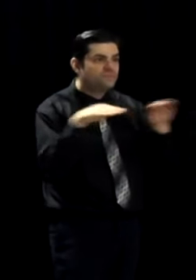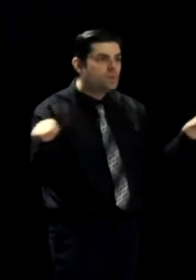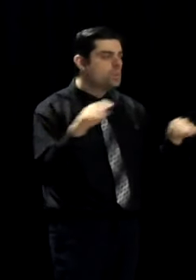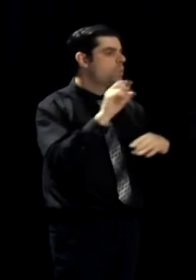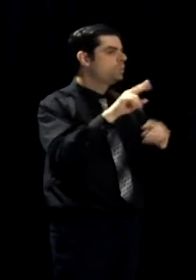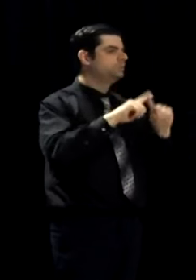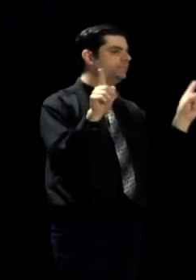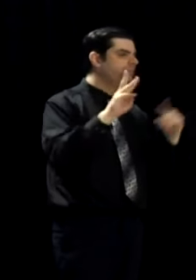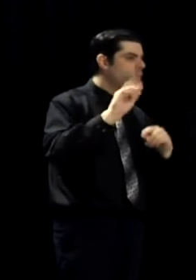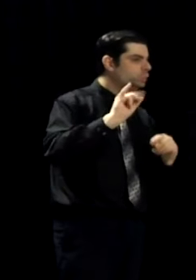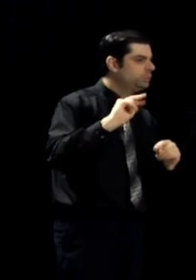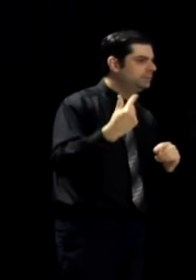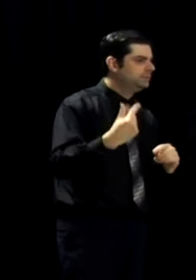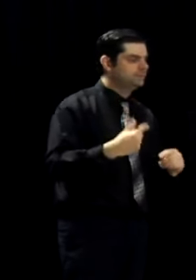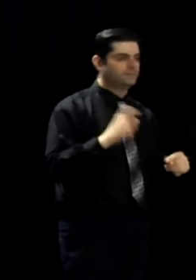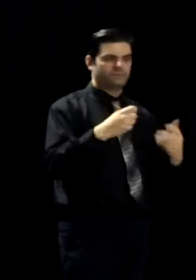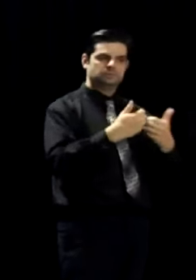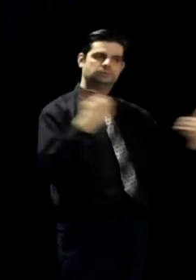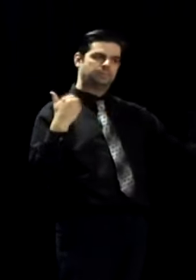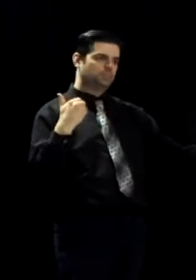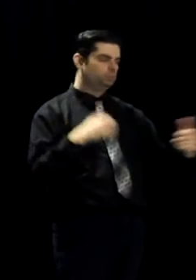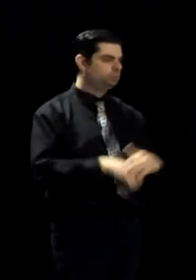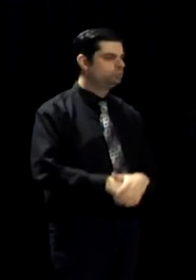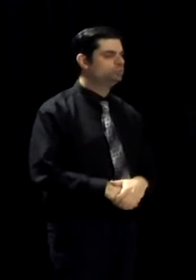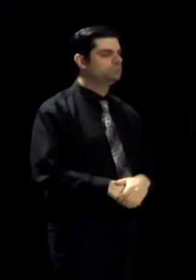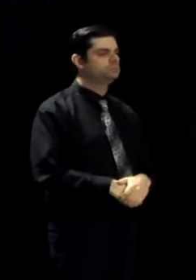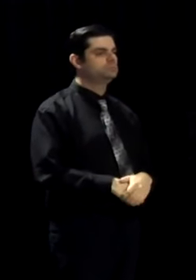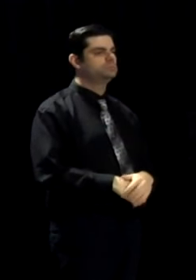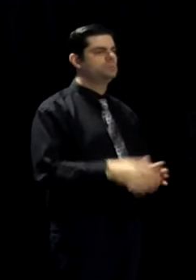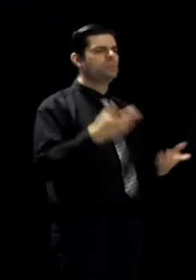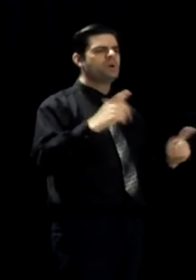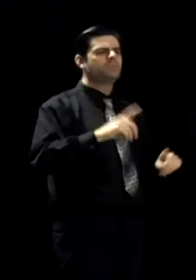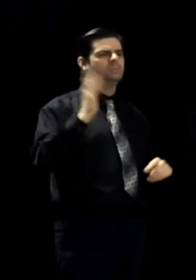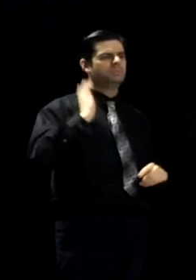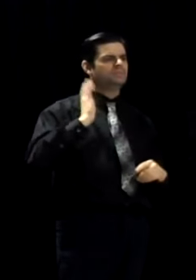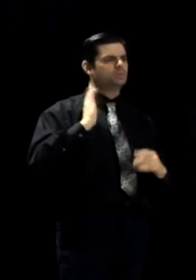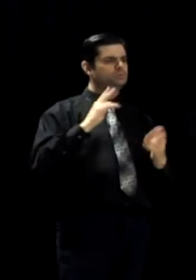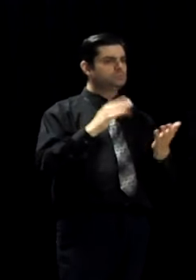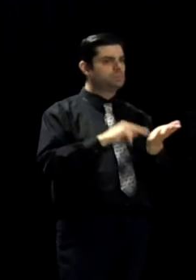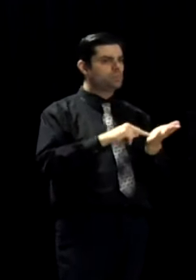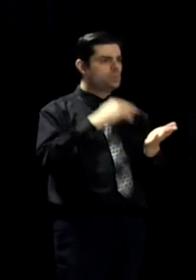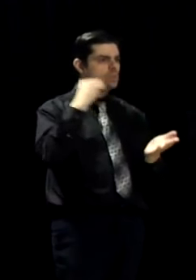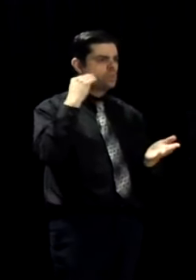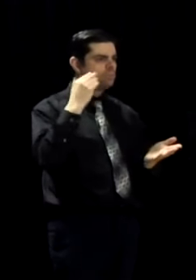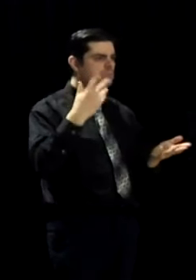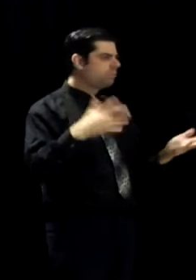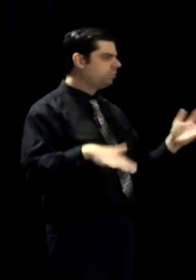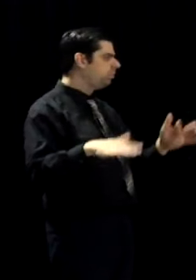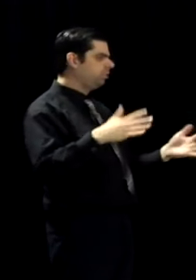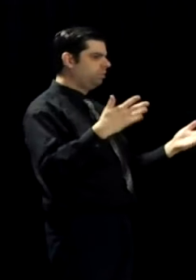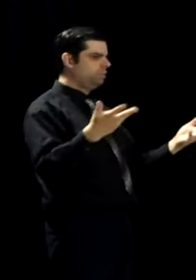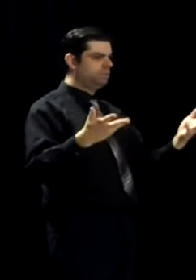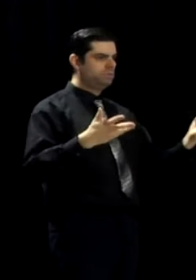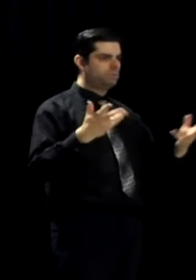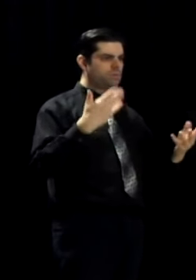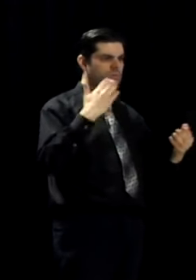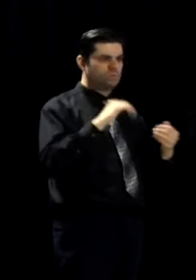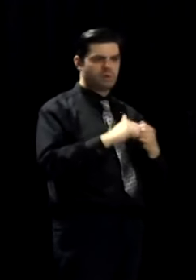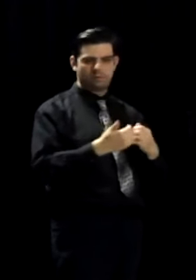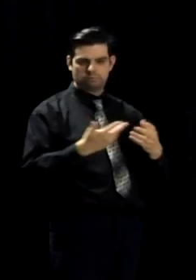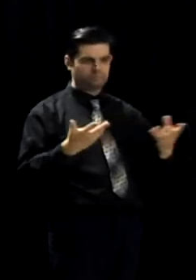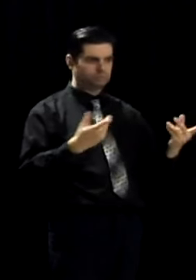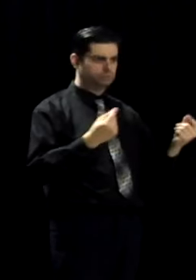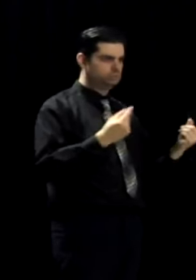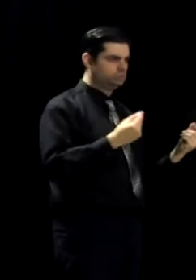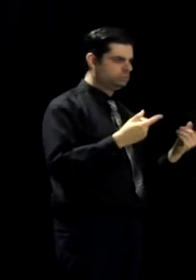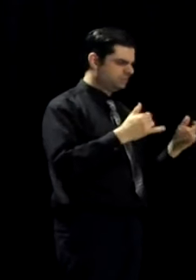the hospitalization rates, some of these nursing homes are not necessarily knowing how to respond with certain individuals.